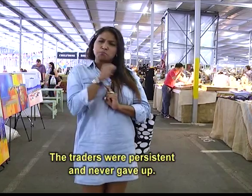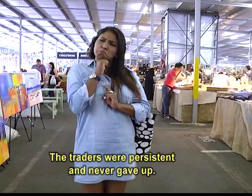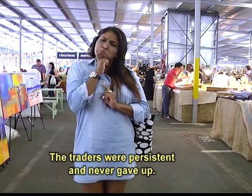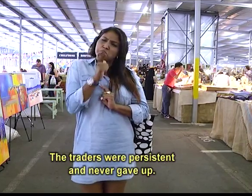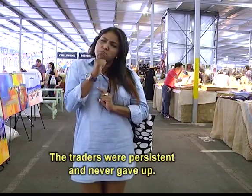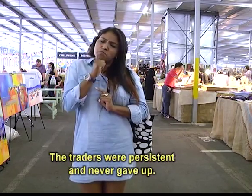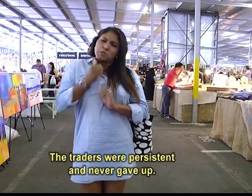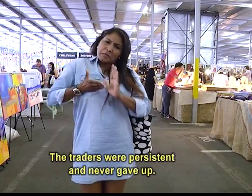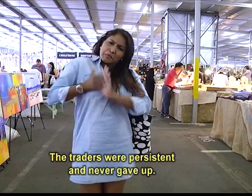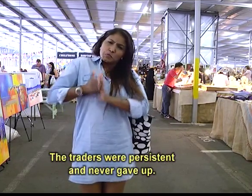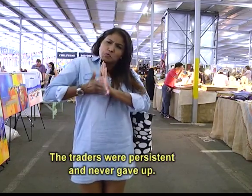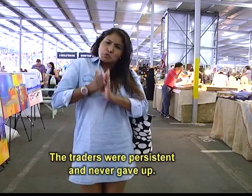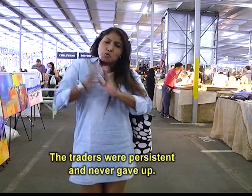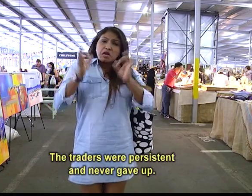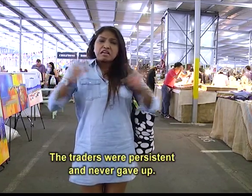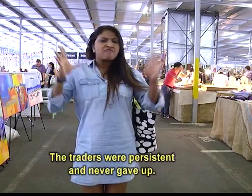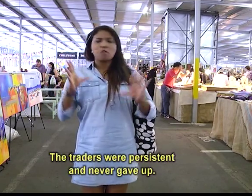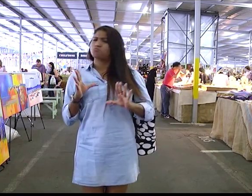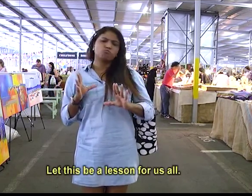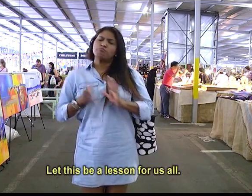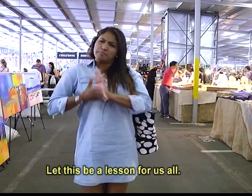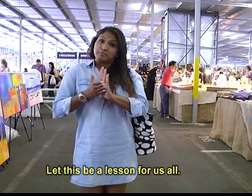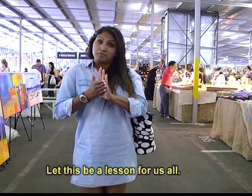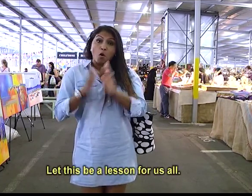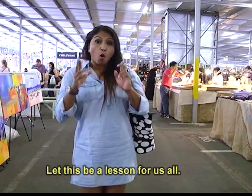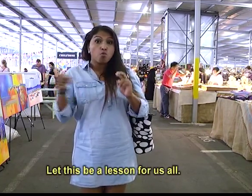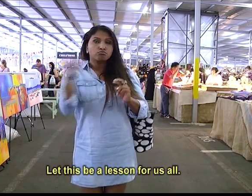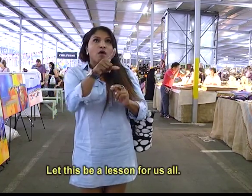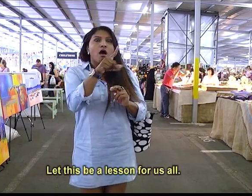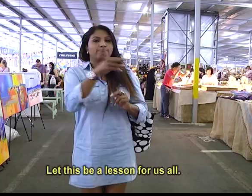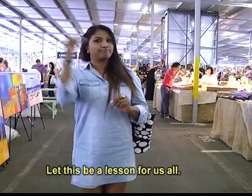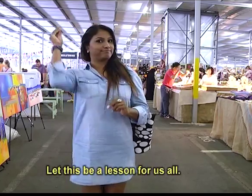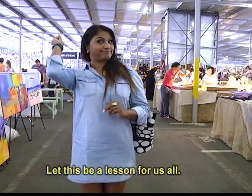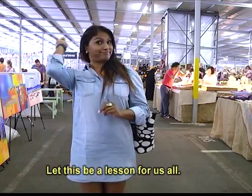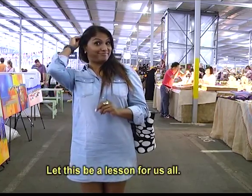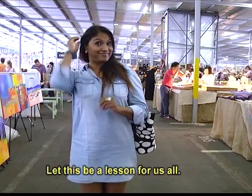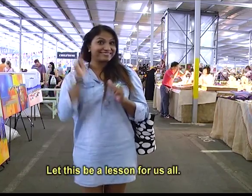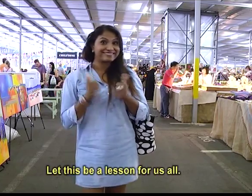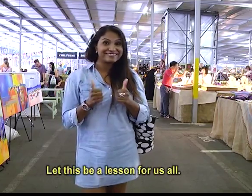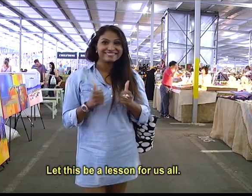Let this be a lesson for us all.